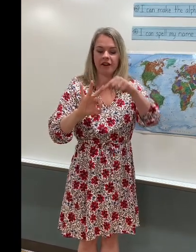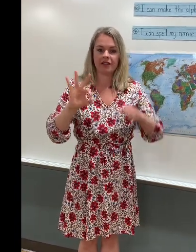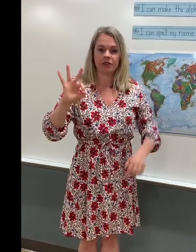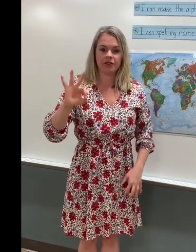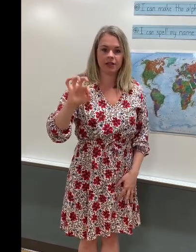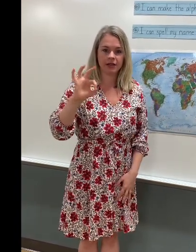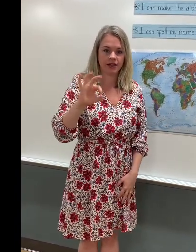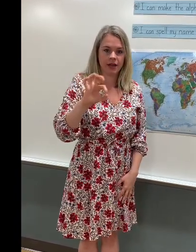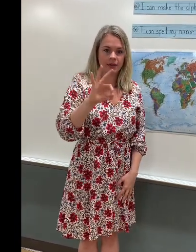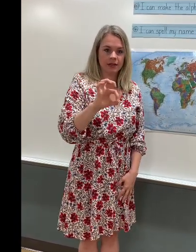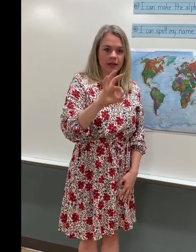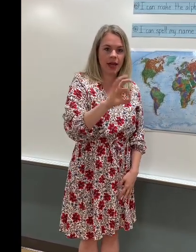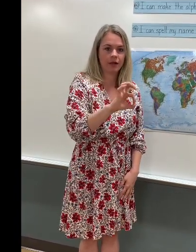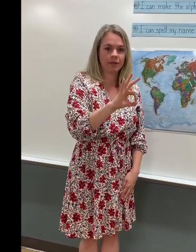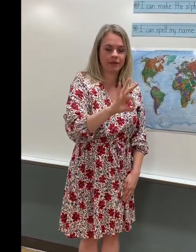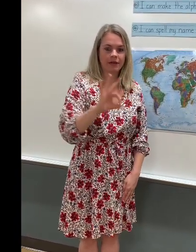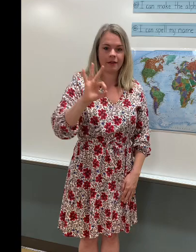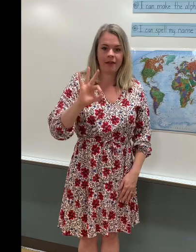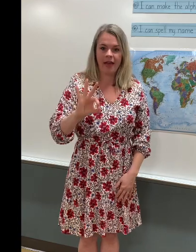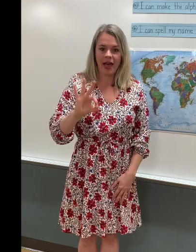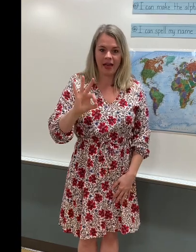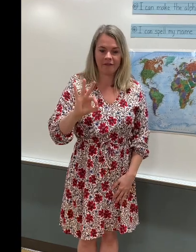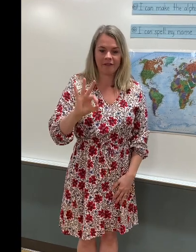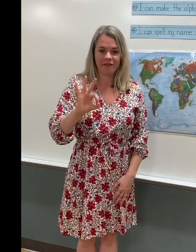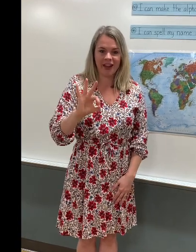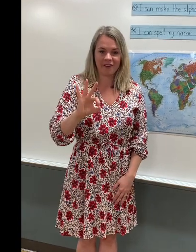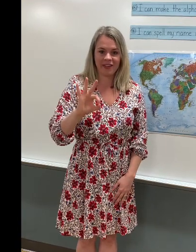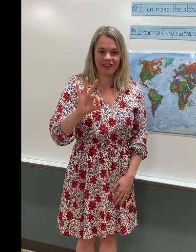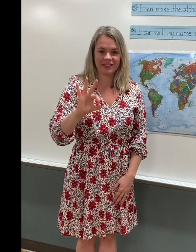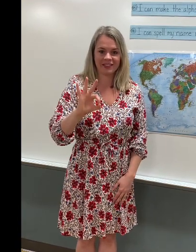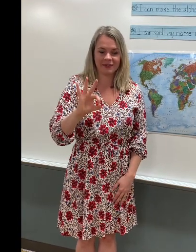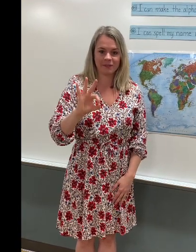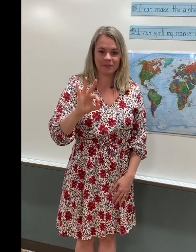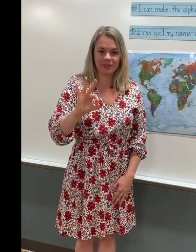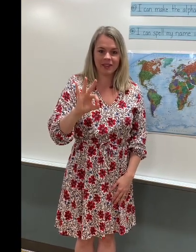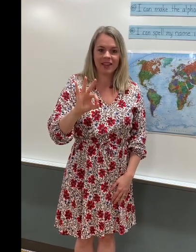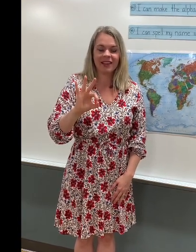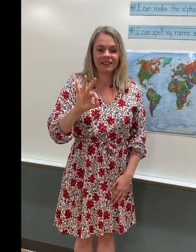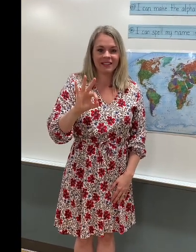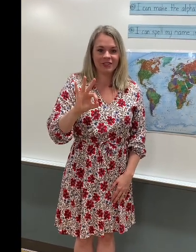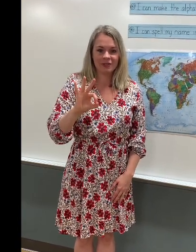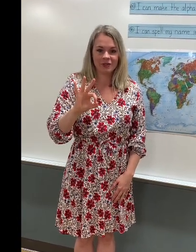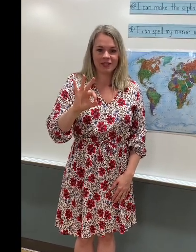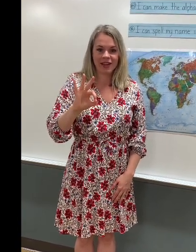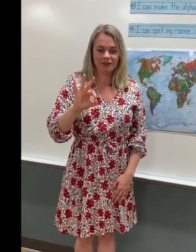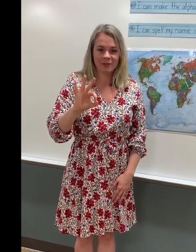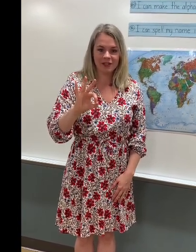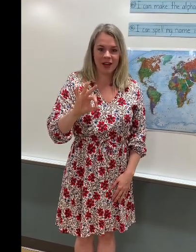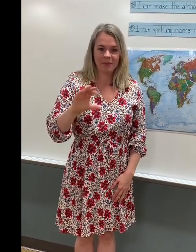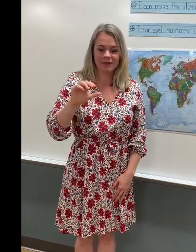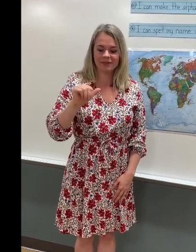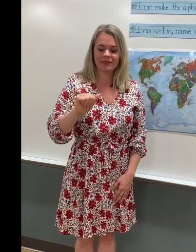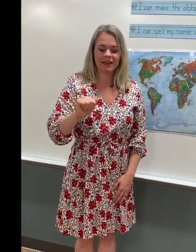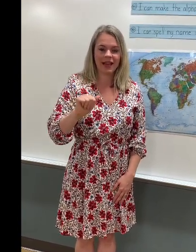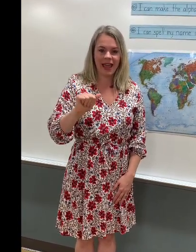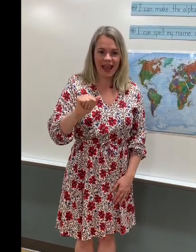firefighters coming to help. F for firefighters. Let's do those again from the top. A,